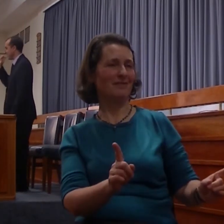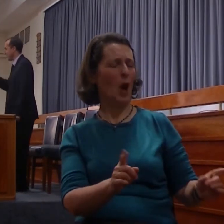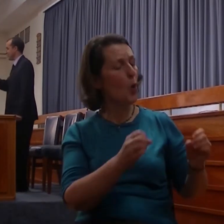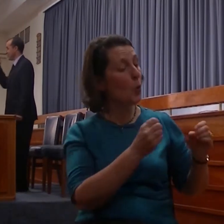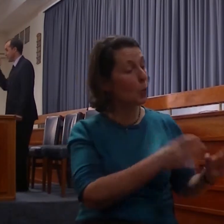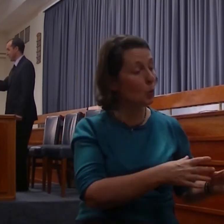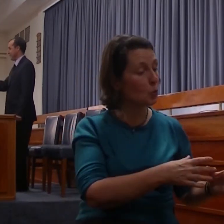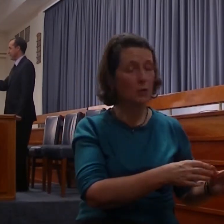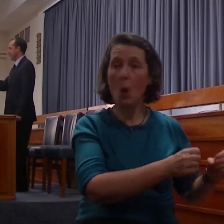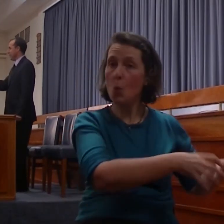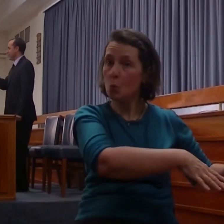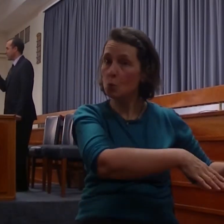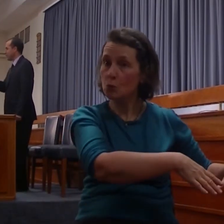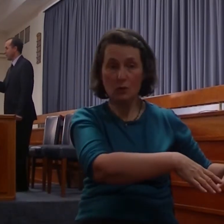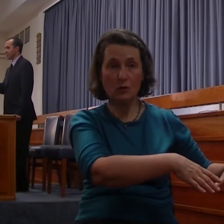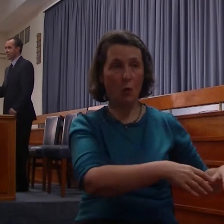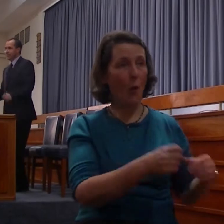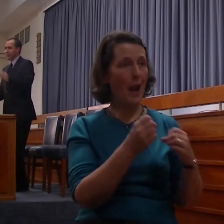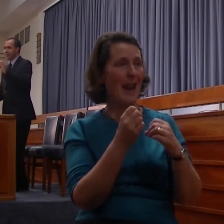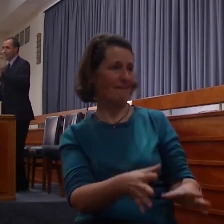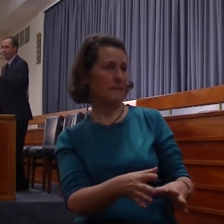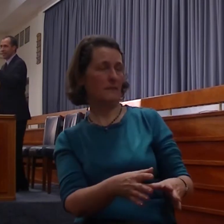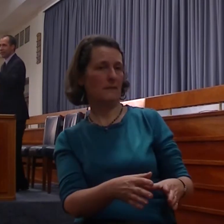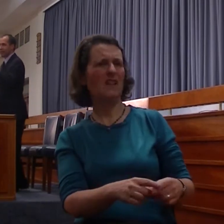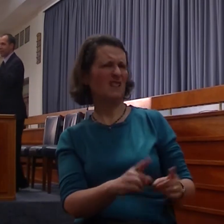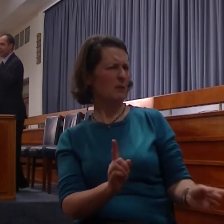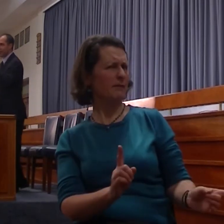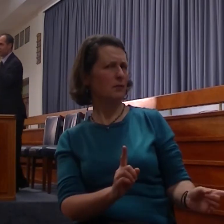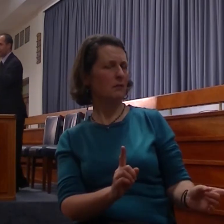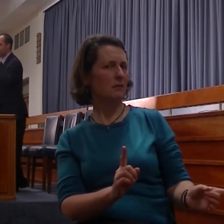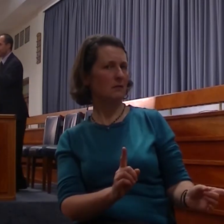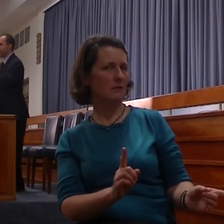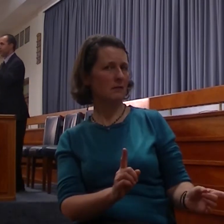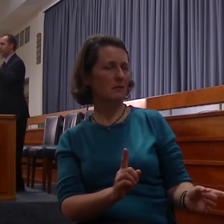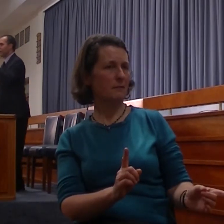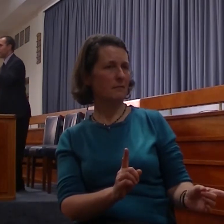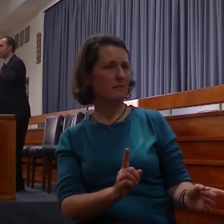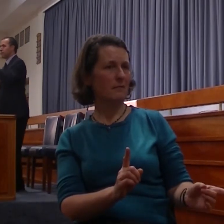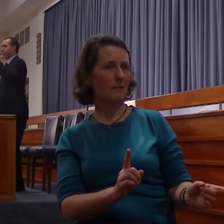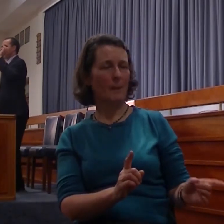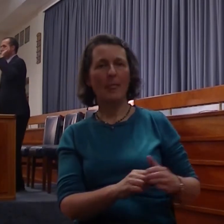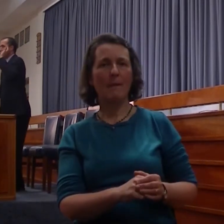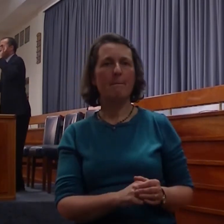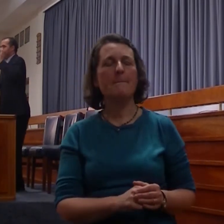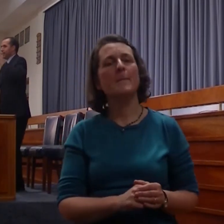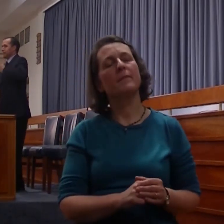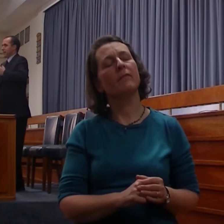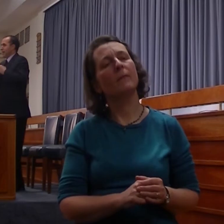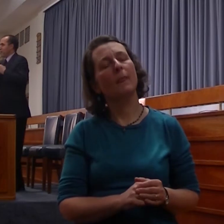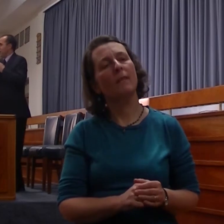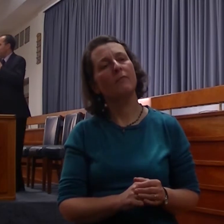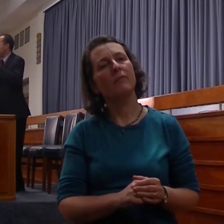first love. They left it. There is a difference between losing something and leaving something, which